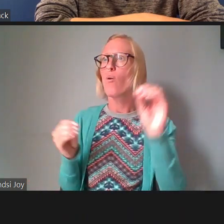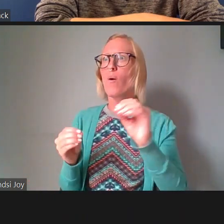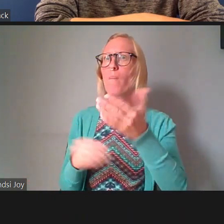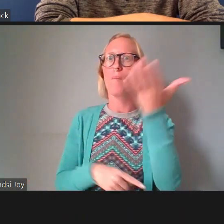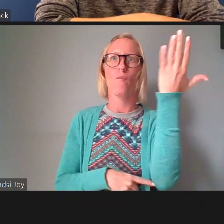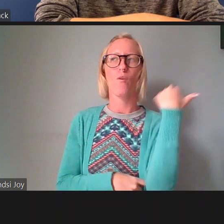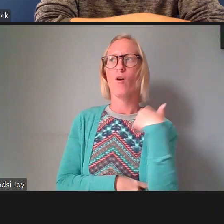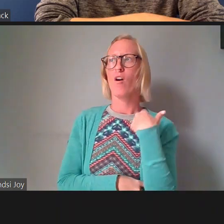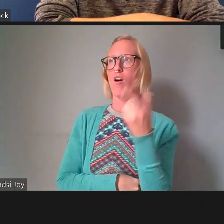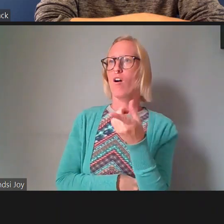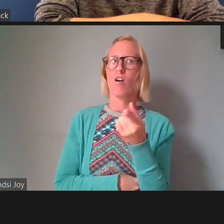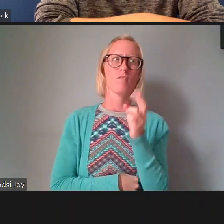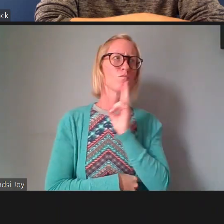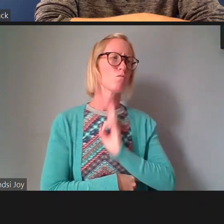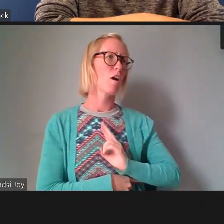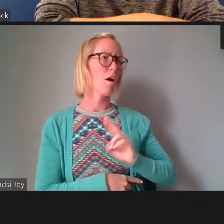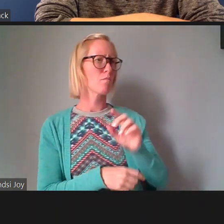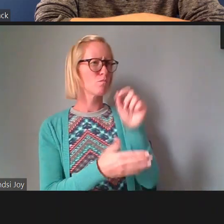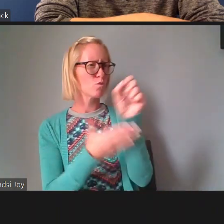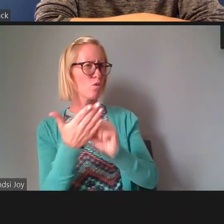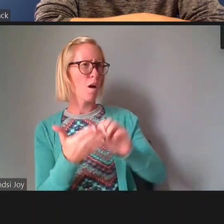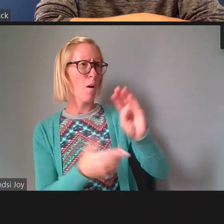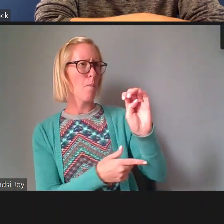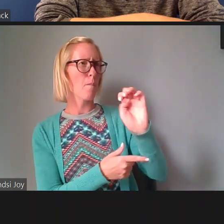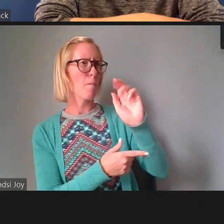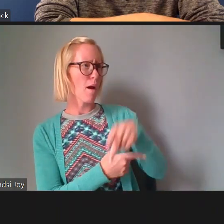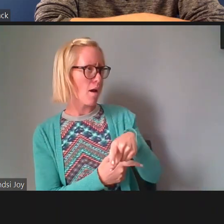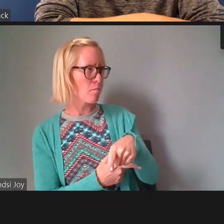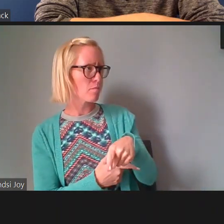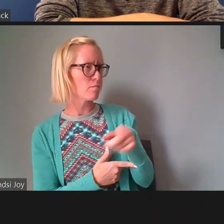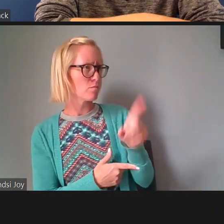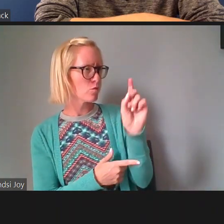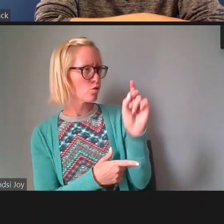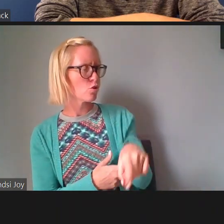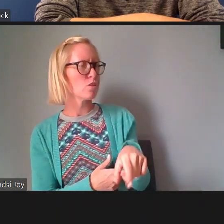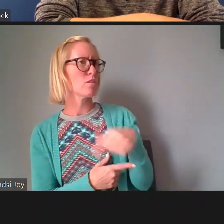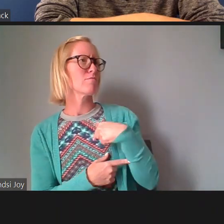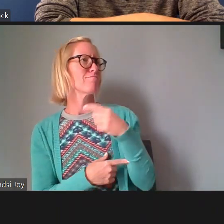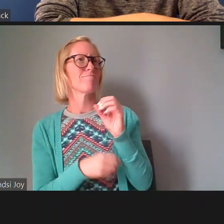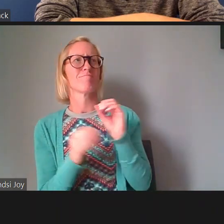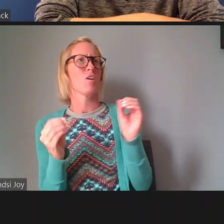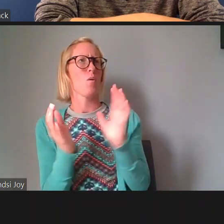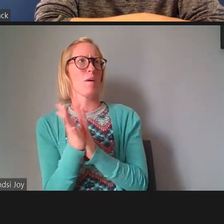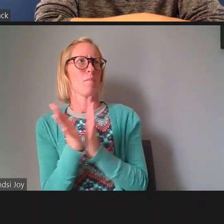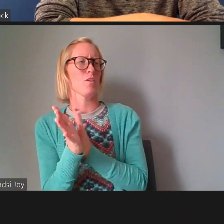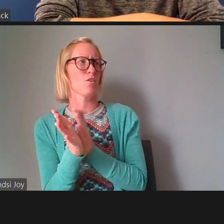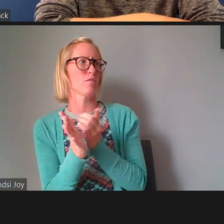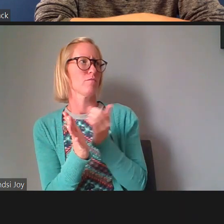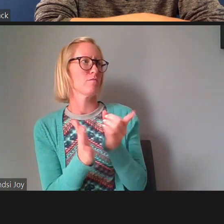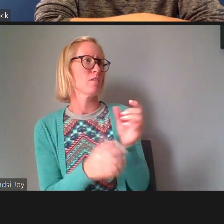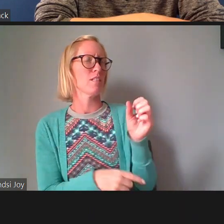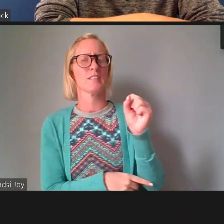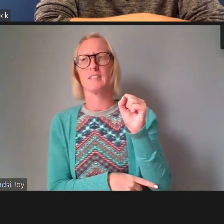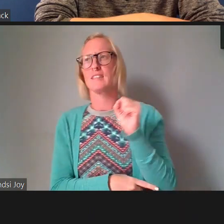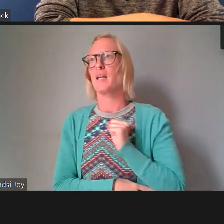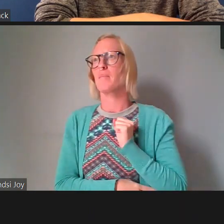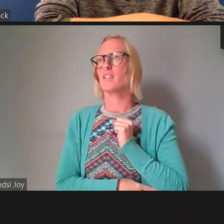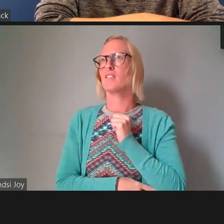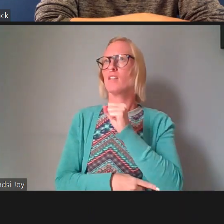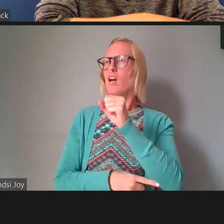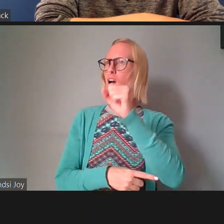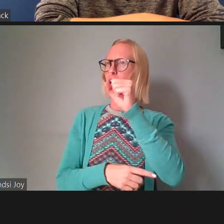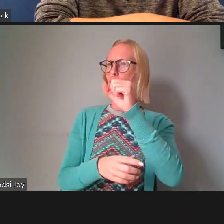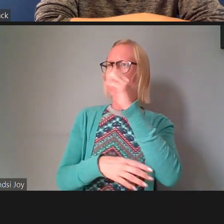Ralph. "Only we haven't any paper." "We could make scratches on bark," said Simon, "and rub black stuff